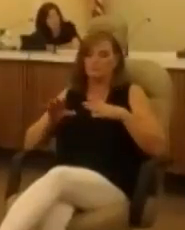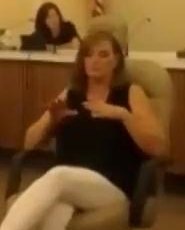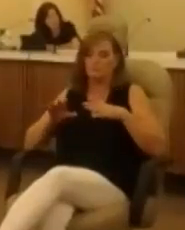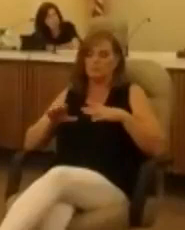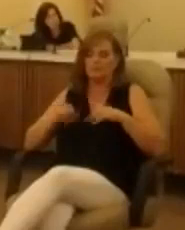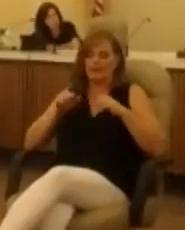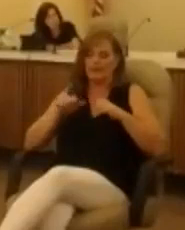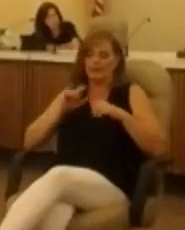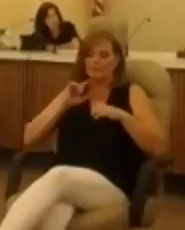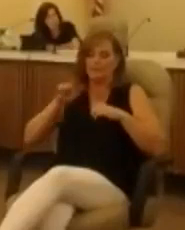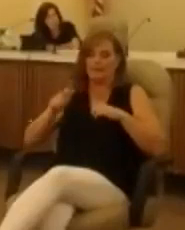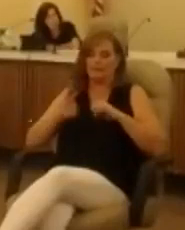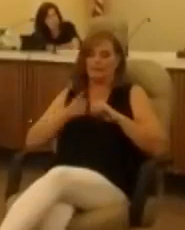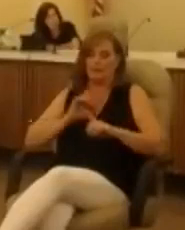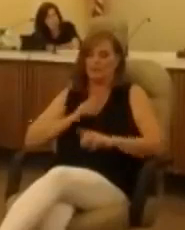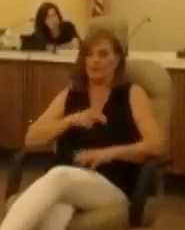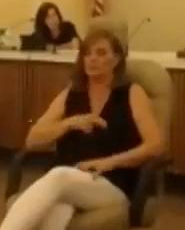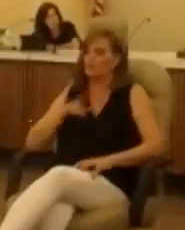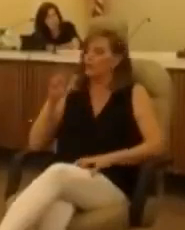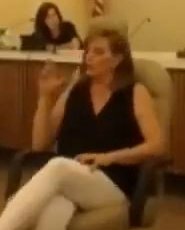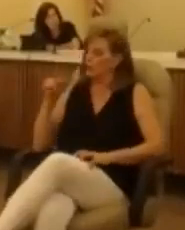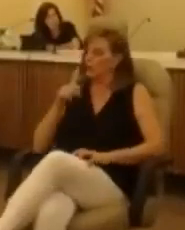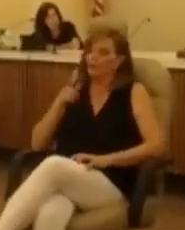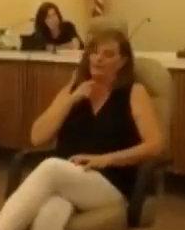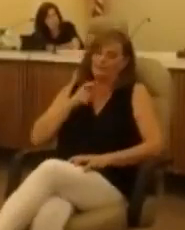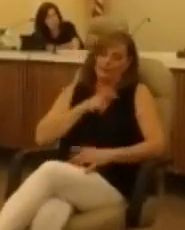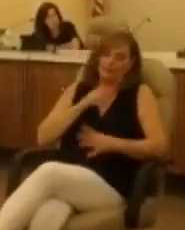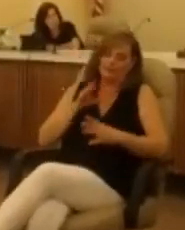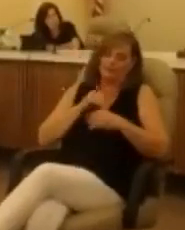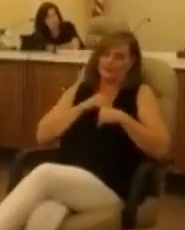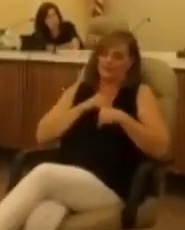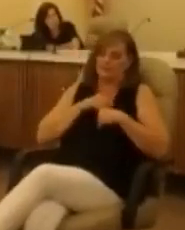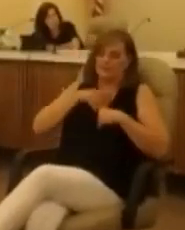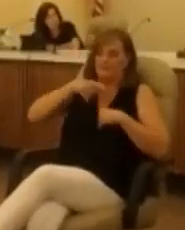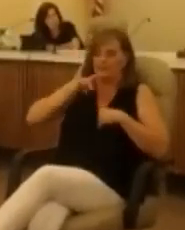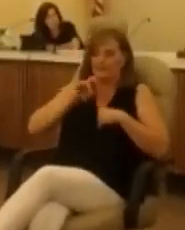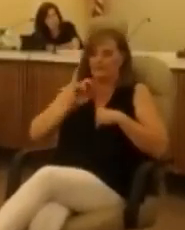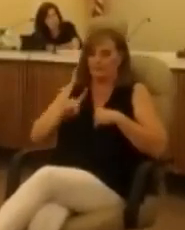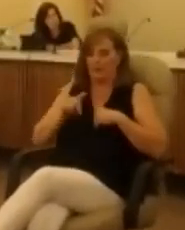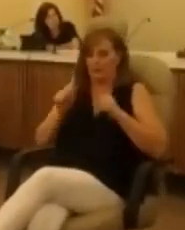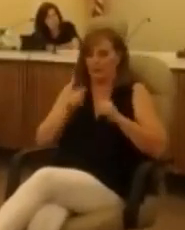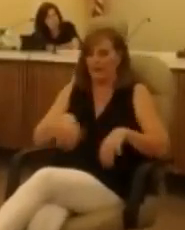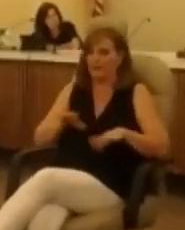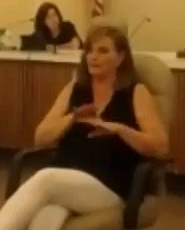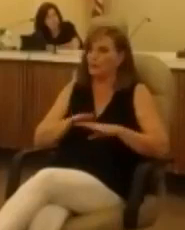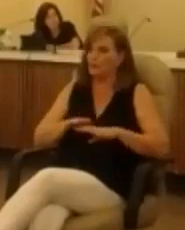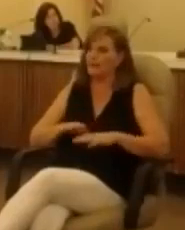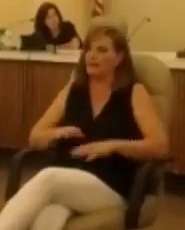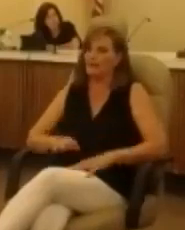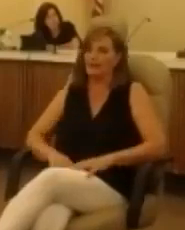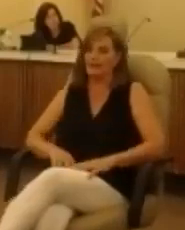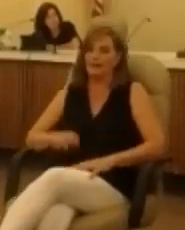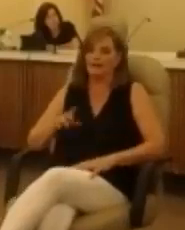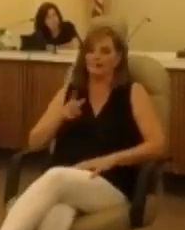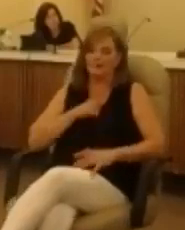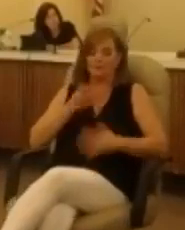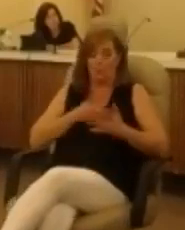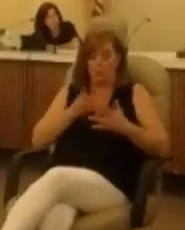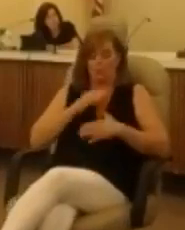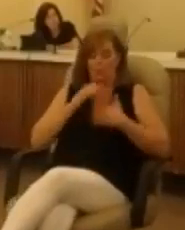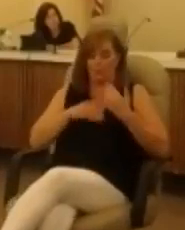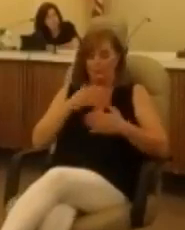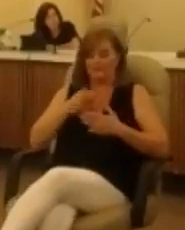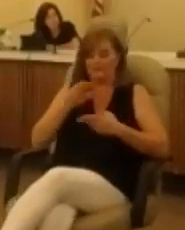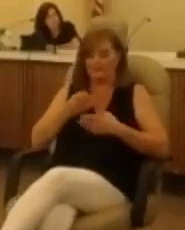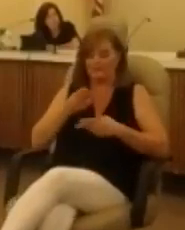No. If we accept it as parkland, well, we do have that option, but in order to do that, we have to go through the process called